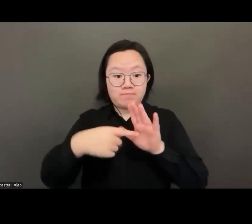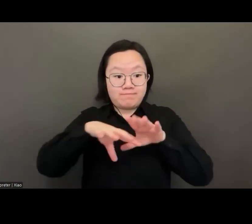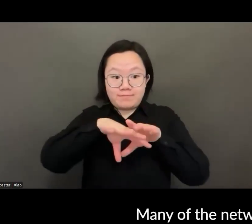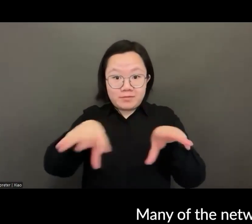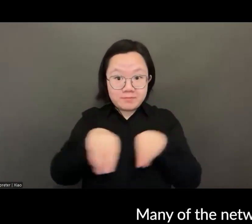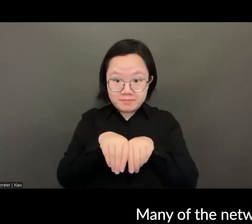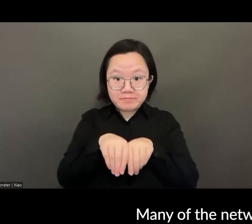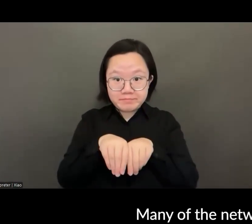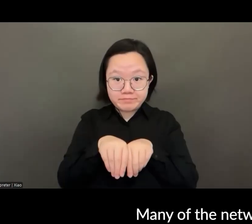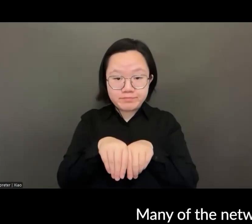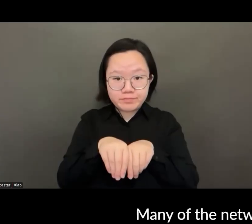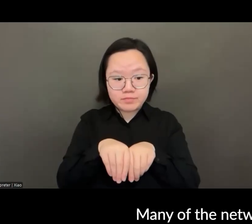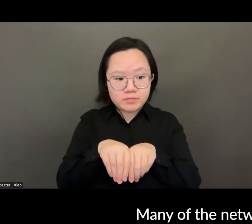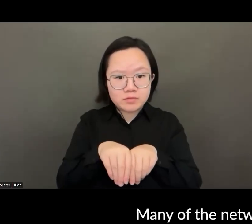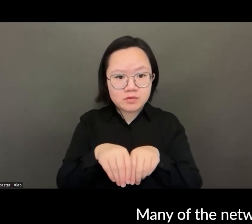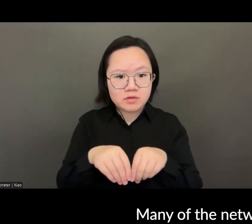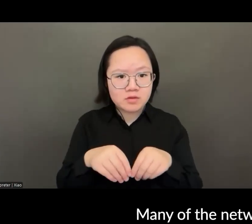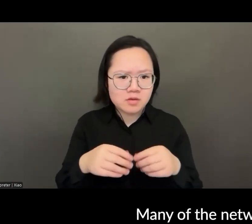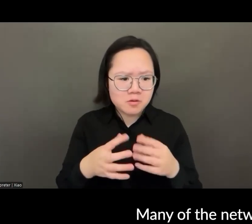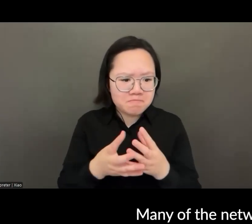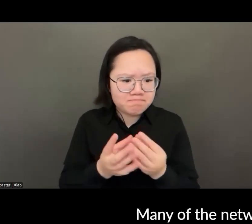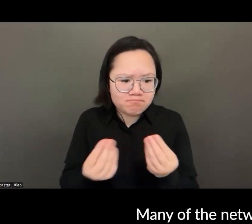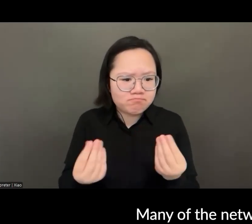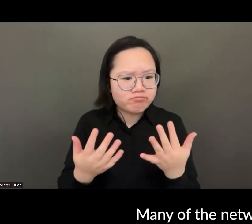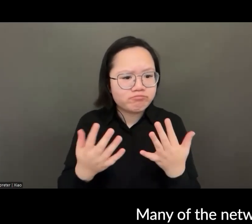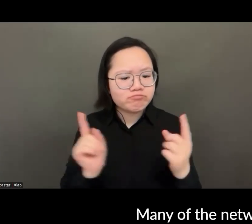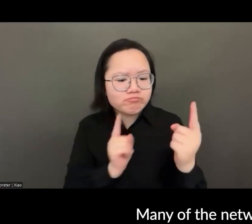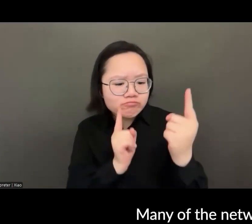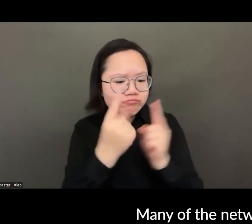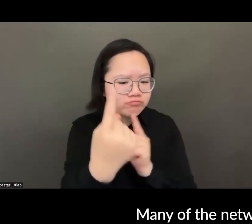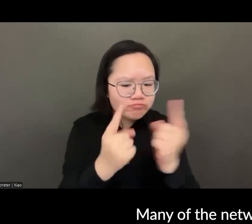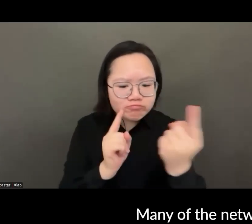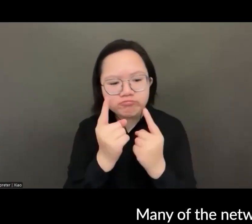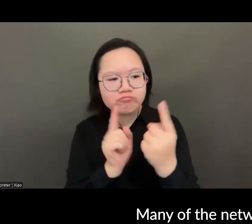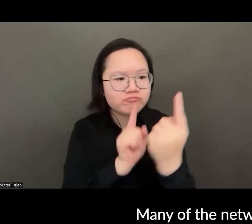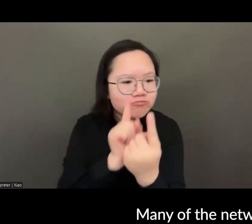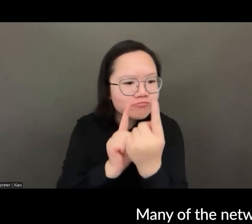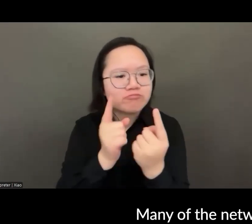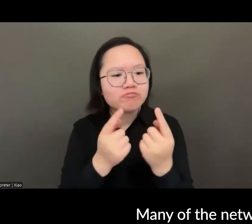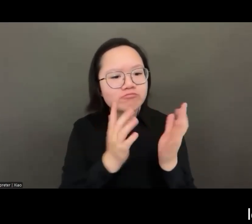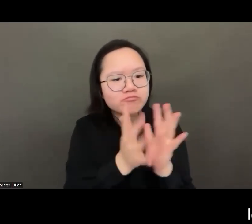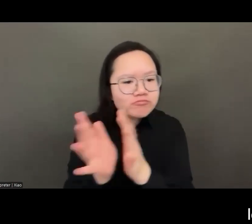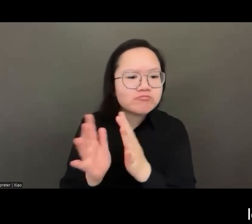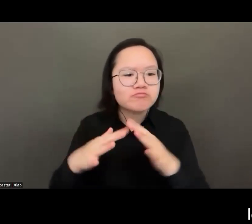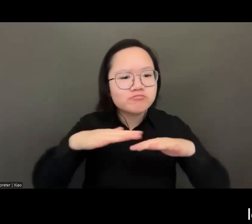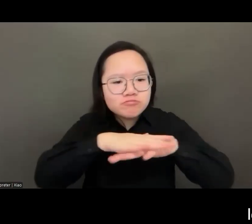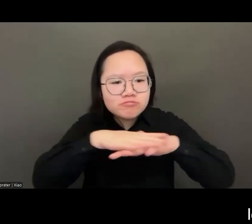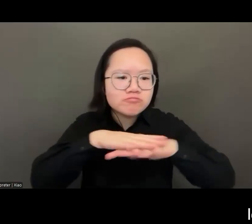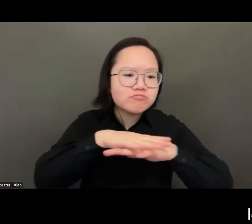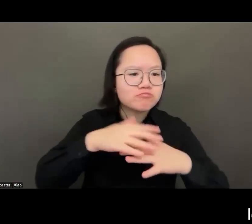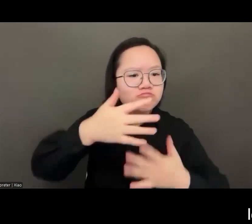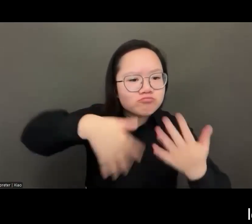families. Many of the network members shared that they, in the community that I am